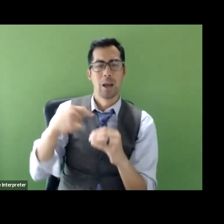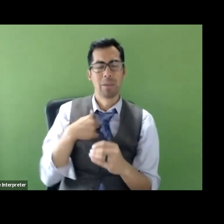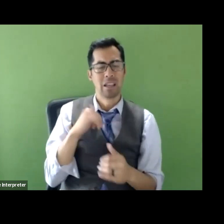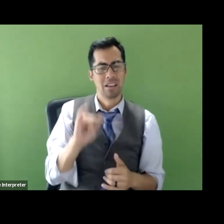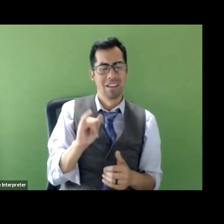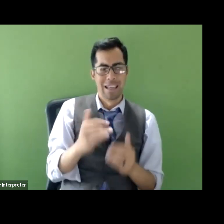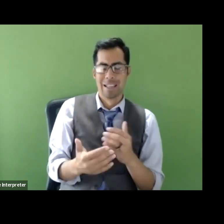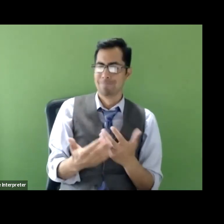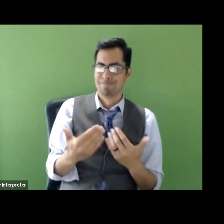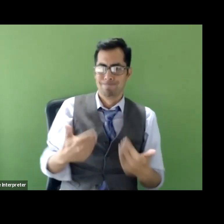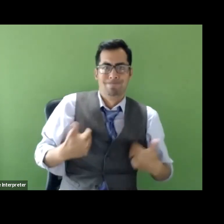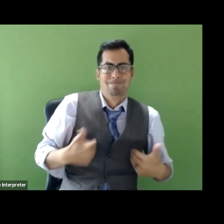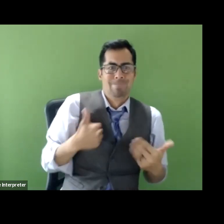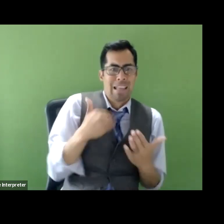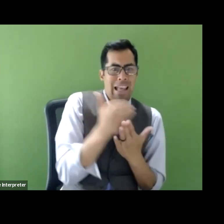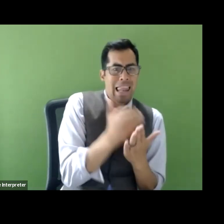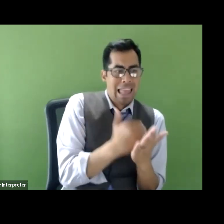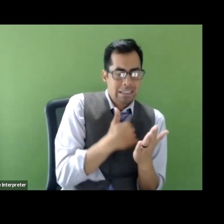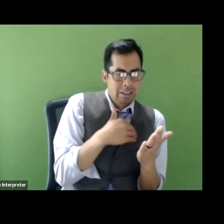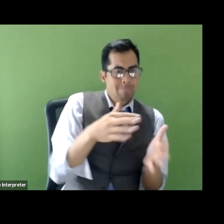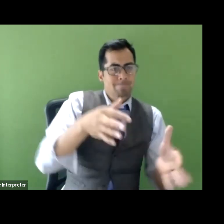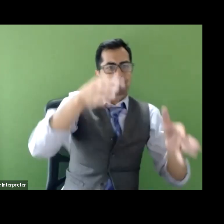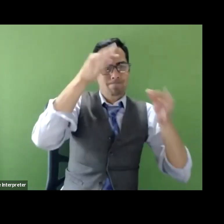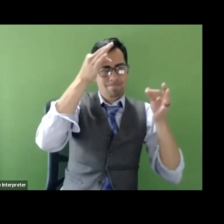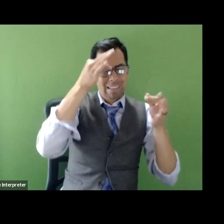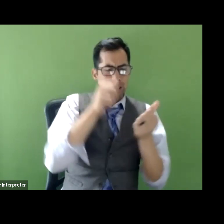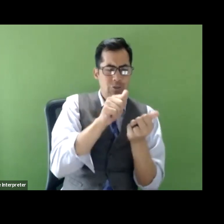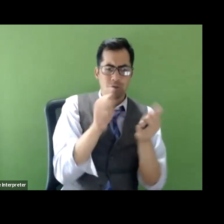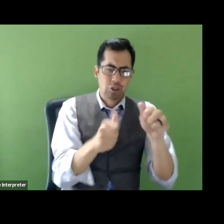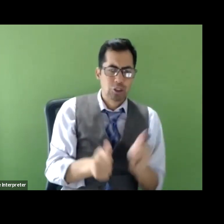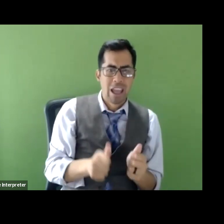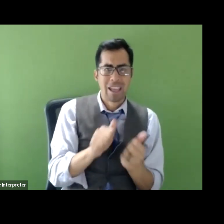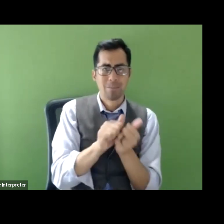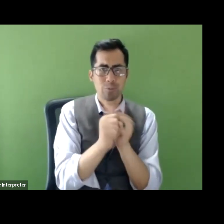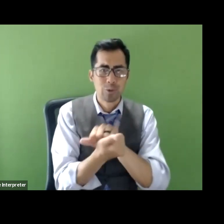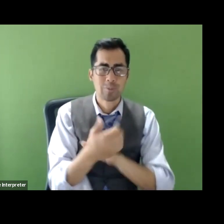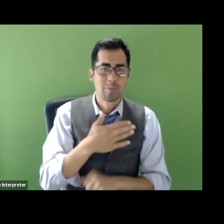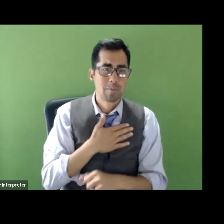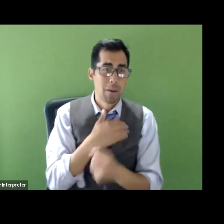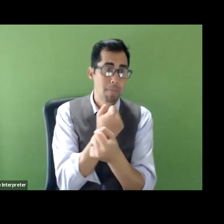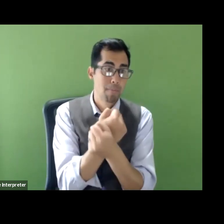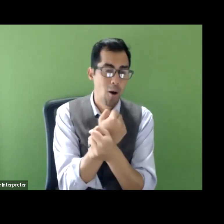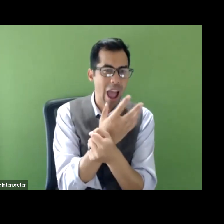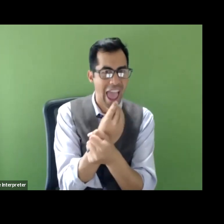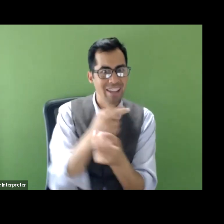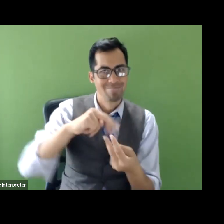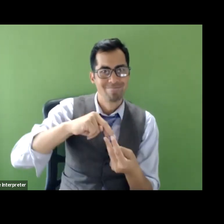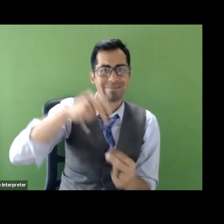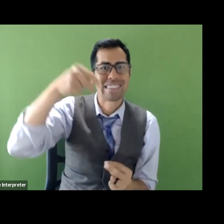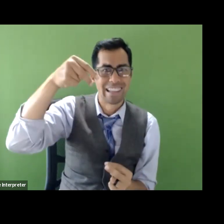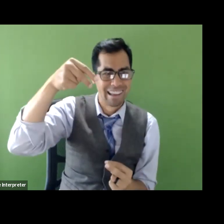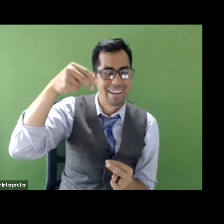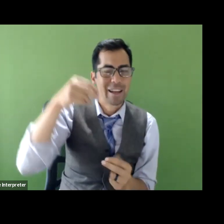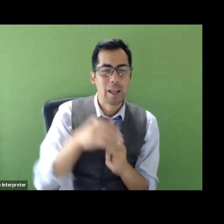craft, lessons that I imbibed that shaped my bones and that became part of my DNA.